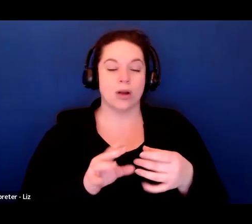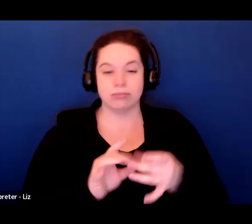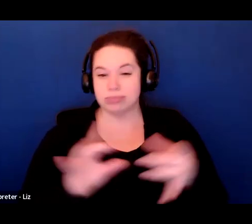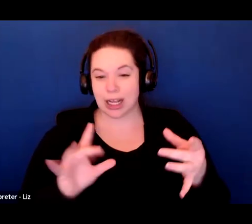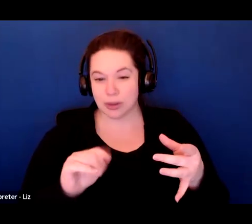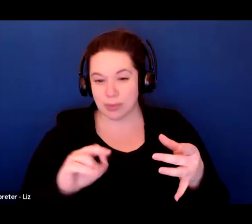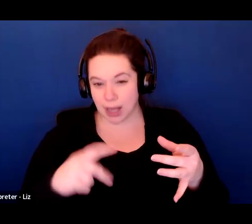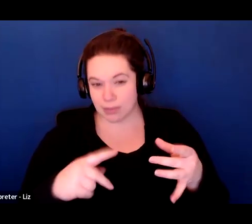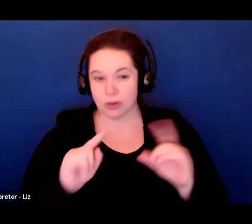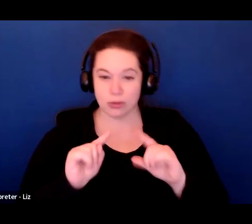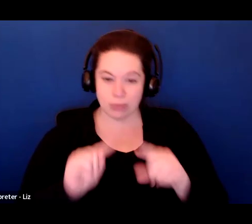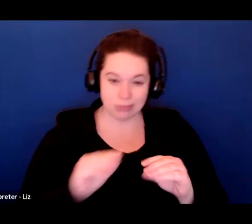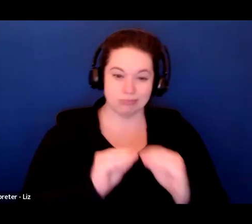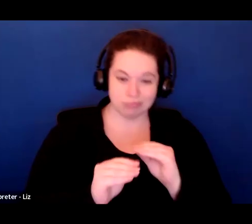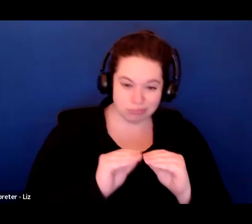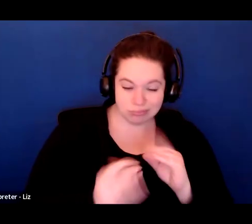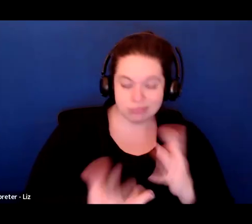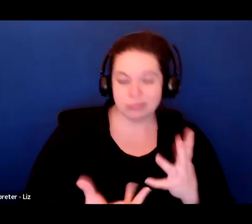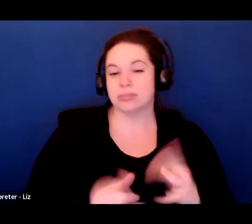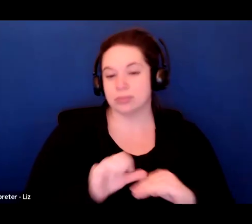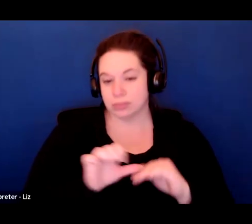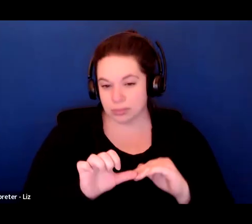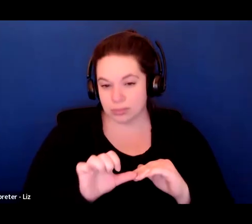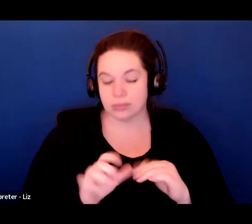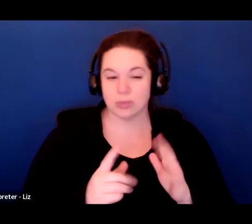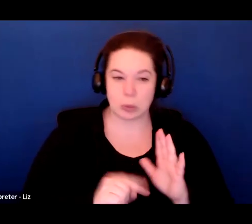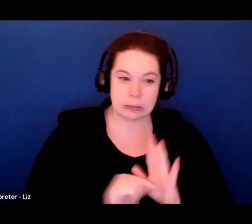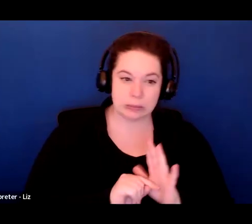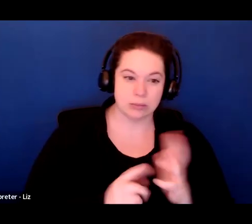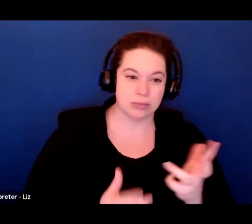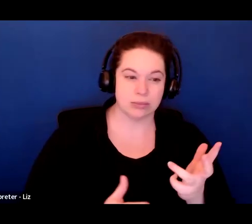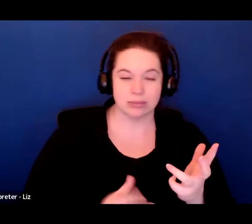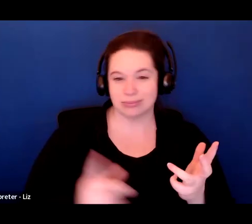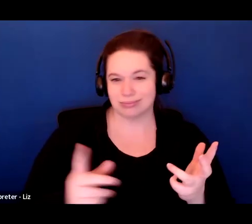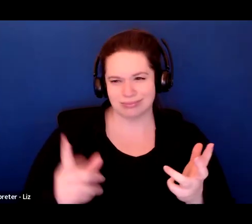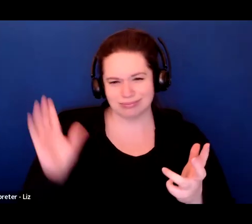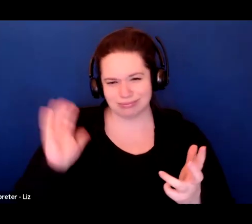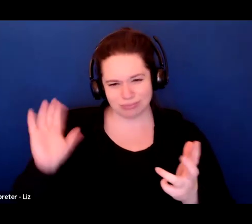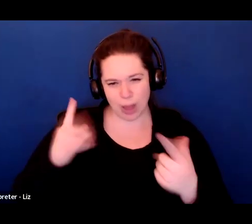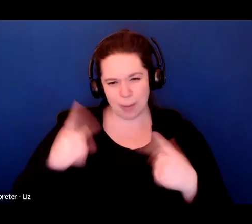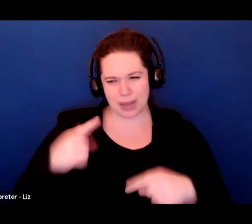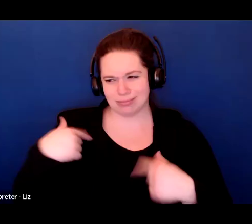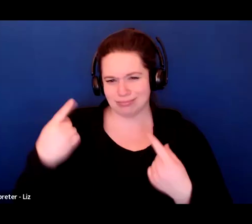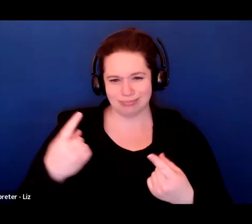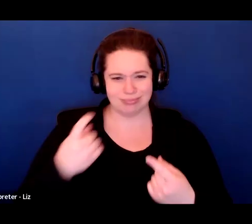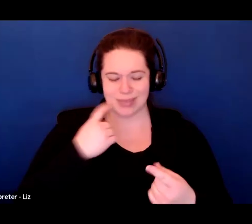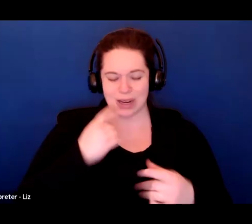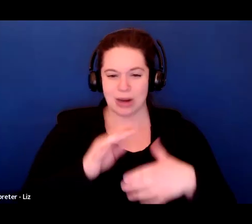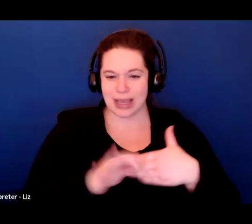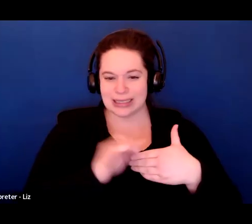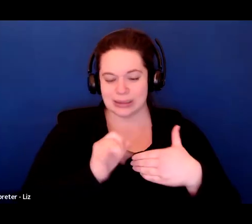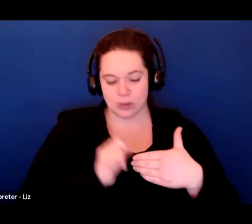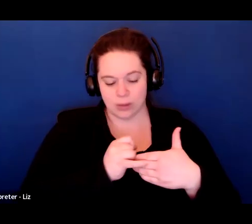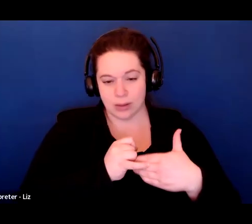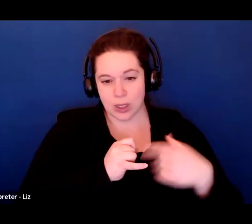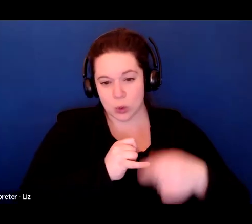it would have to be redone. But they fix that now because they suture it. So they